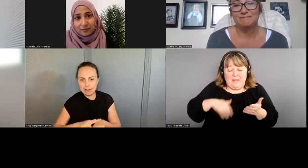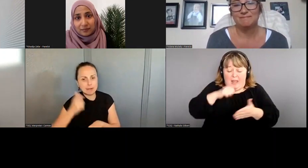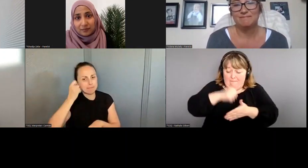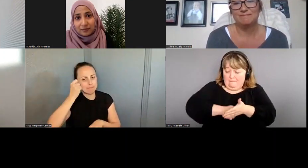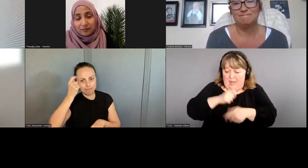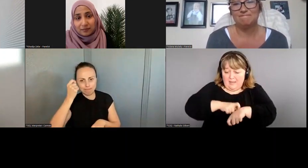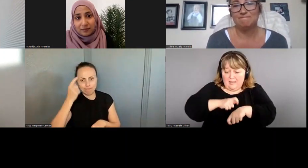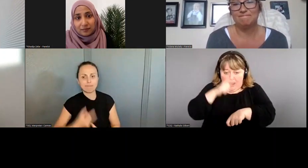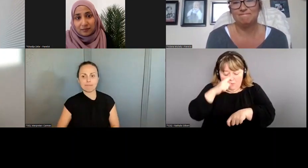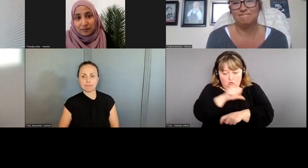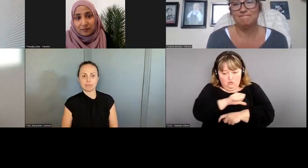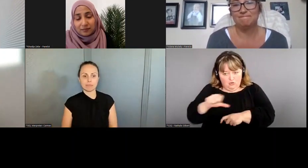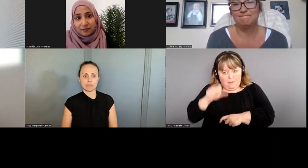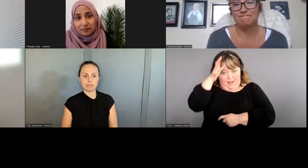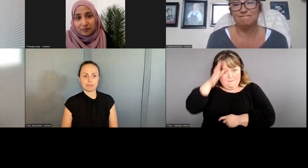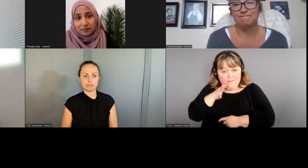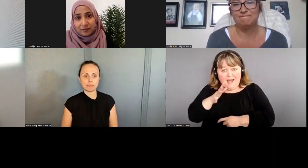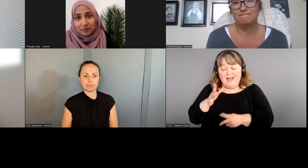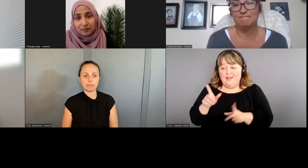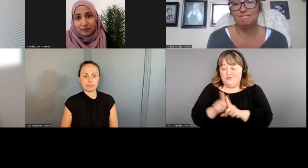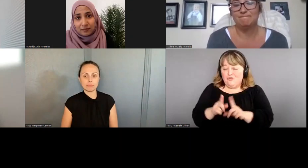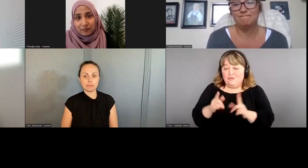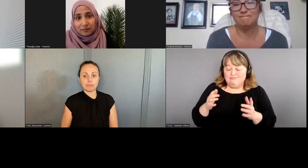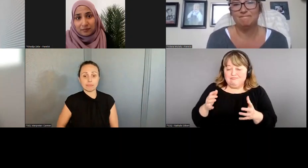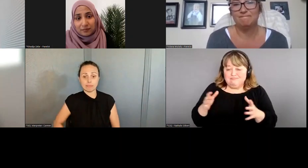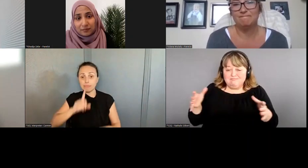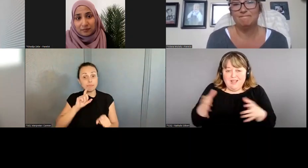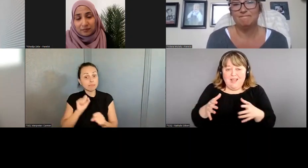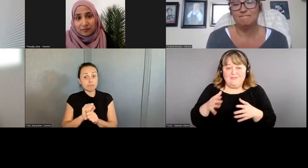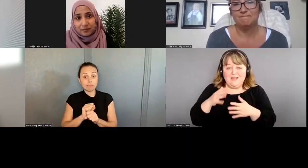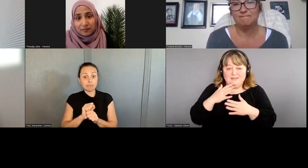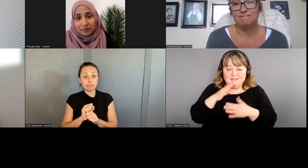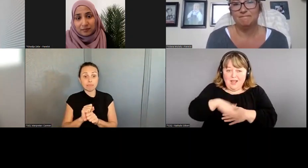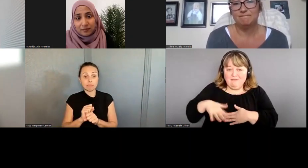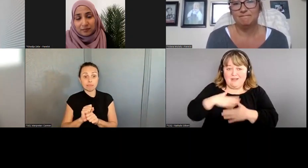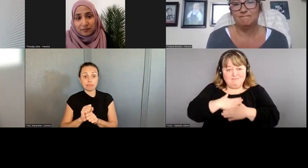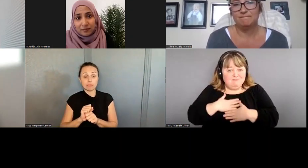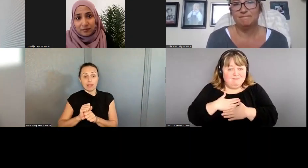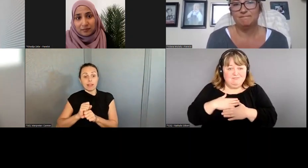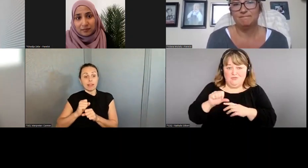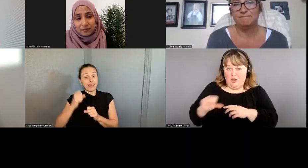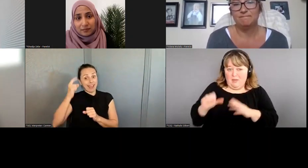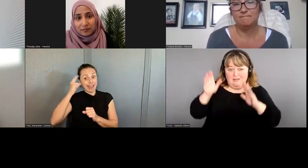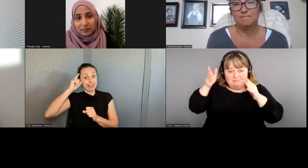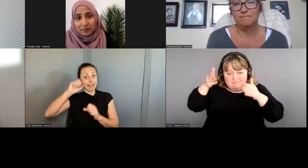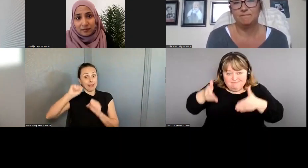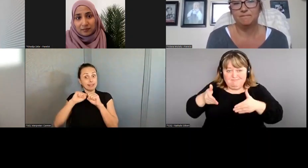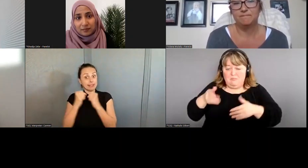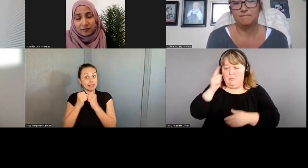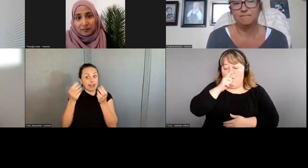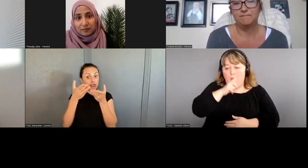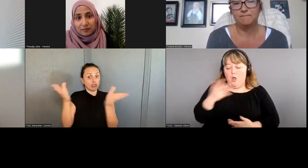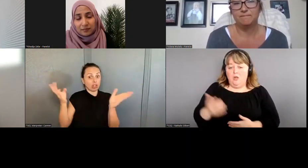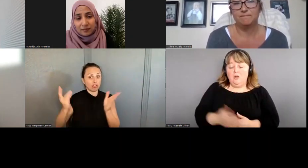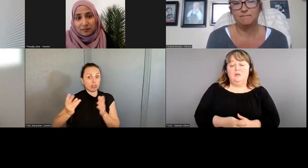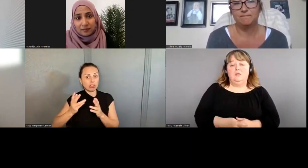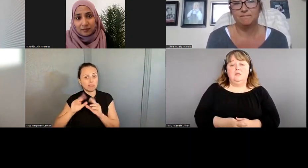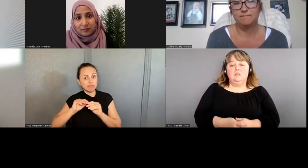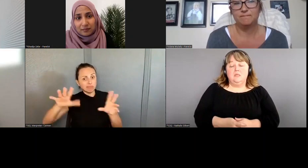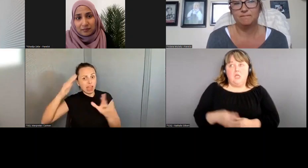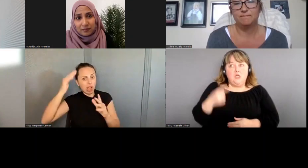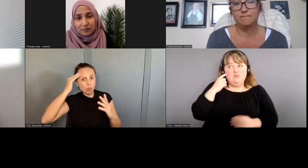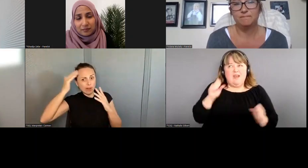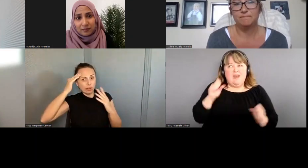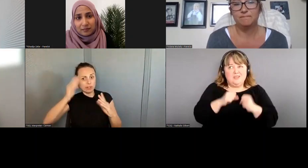kids. It's and truly people do, I think society in general, that's part of raising awareness is I